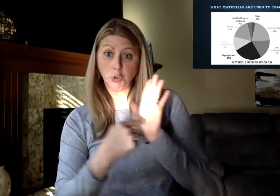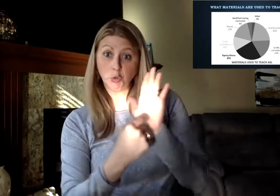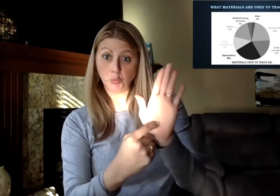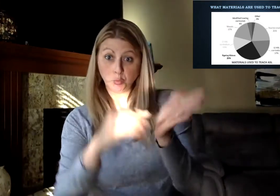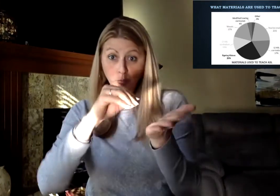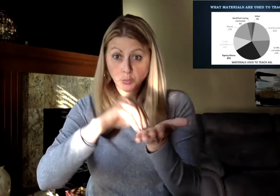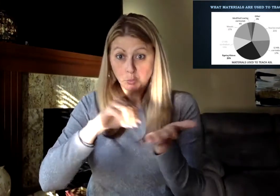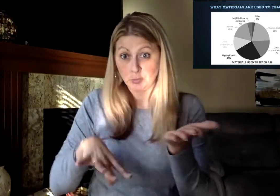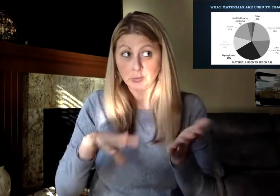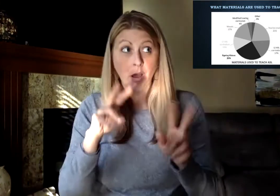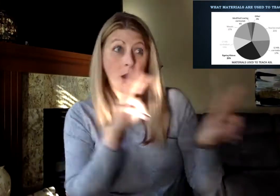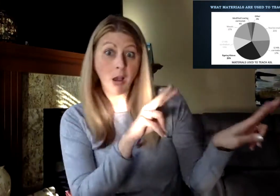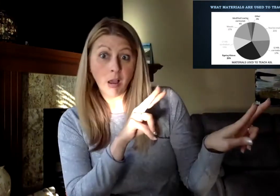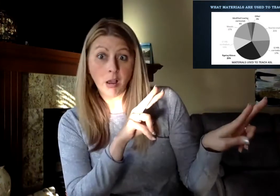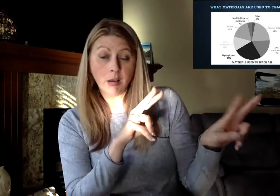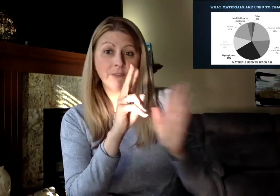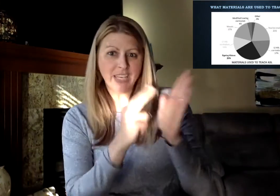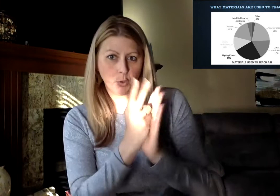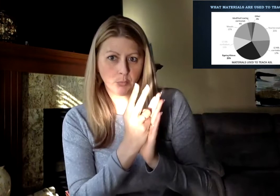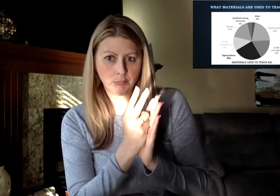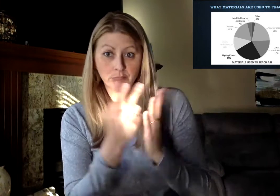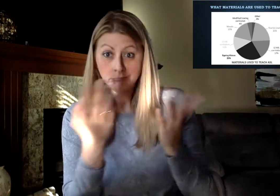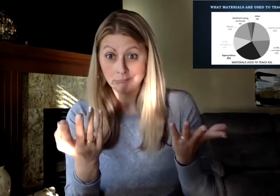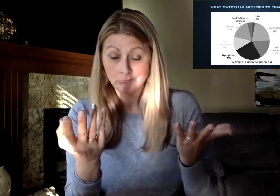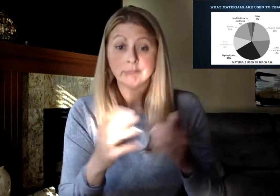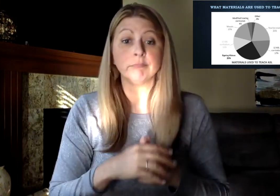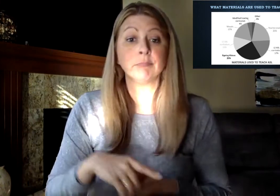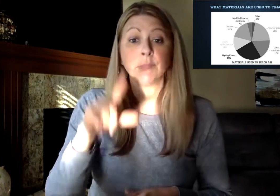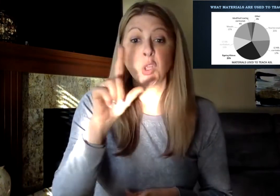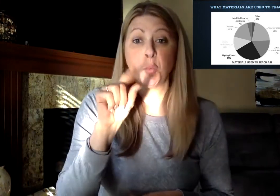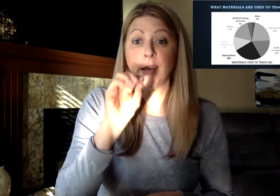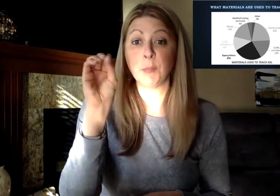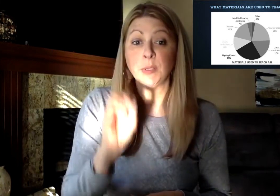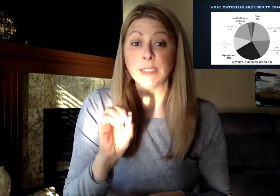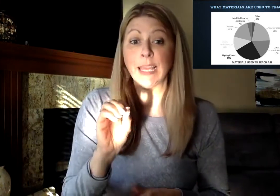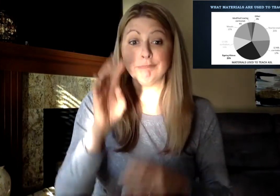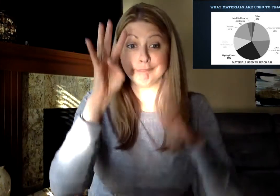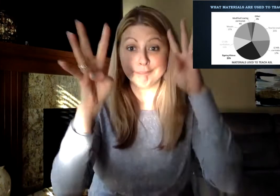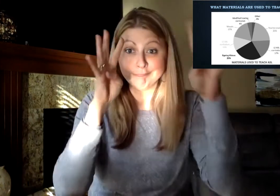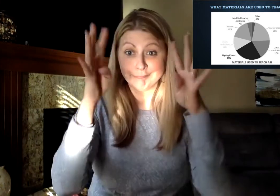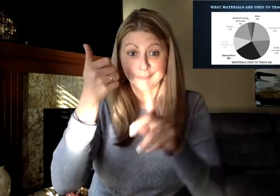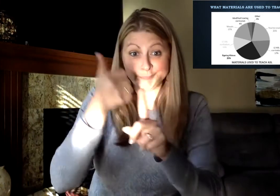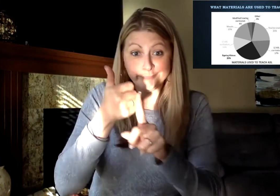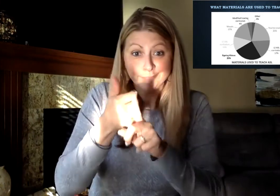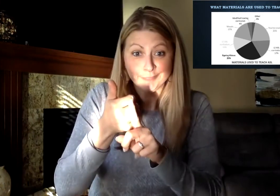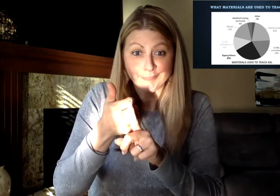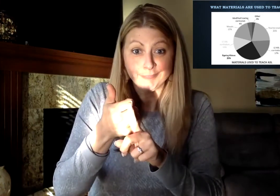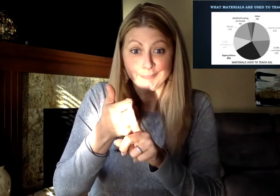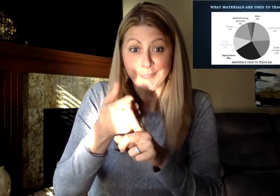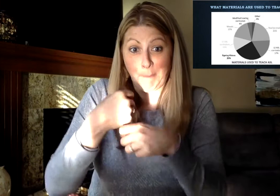"24% signing videos. They show the students and they watch different videos online. 20% said that they make their